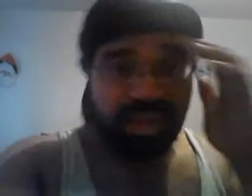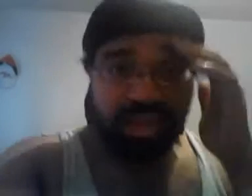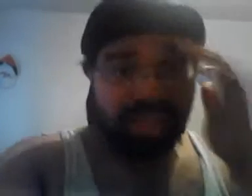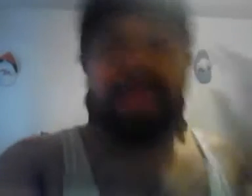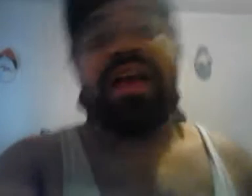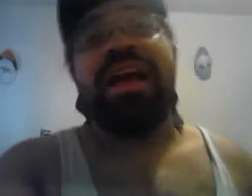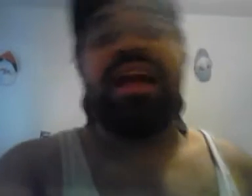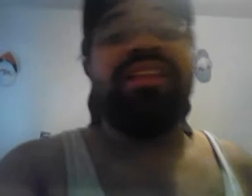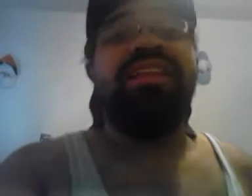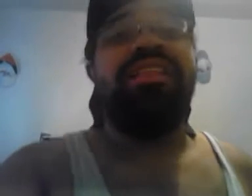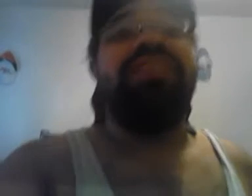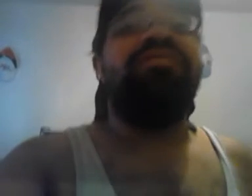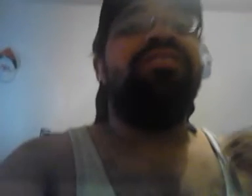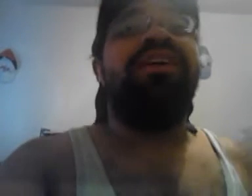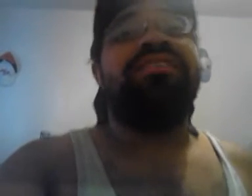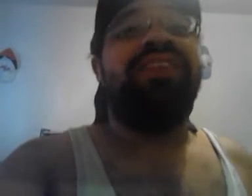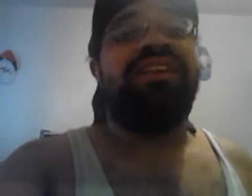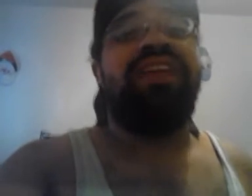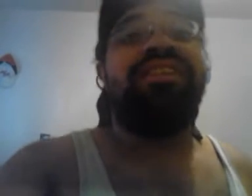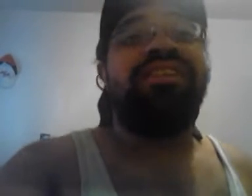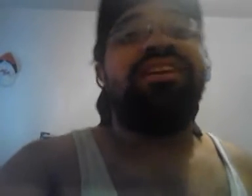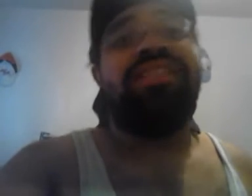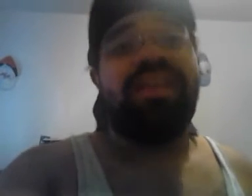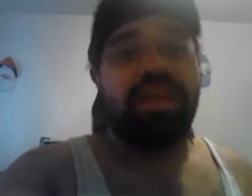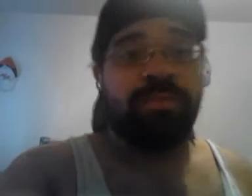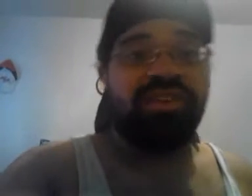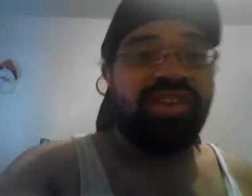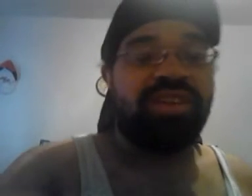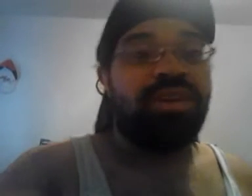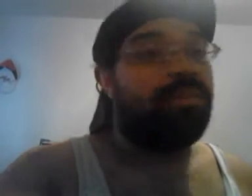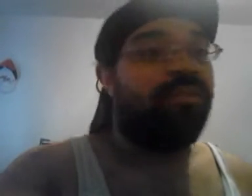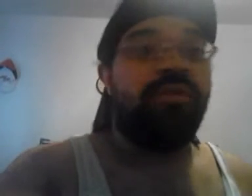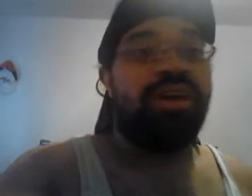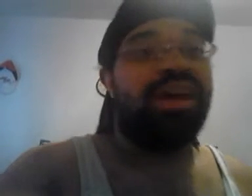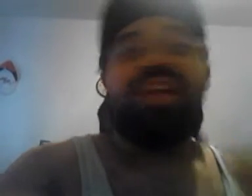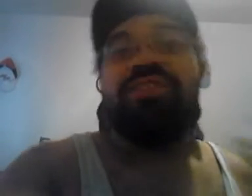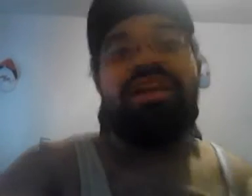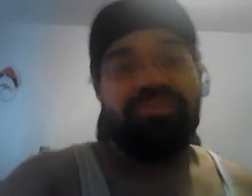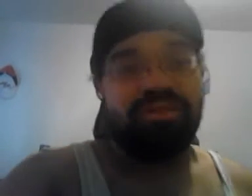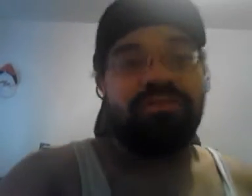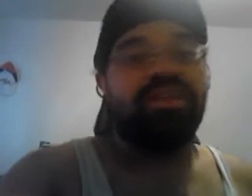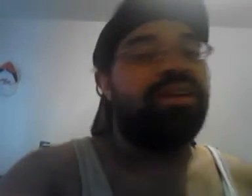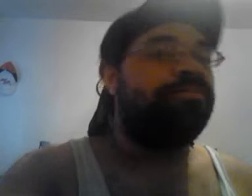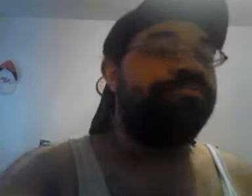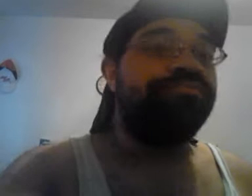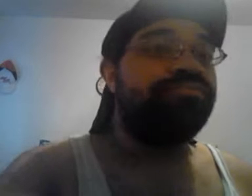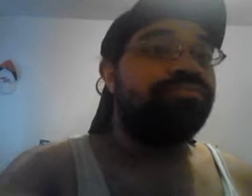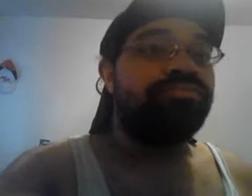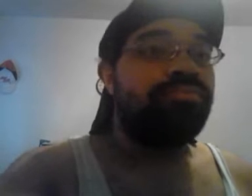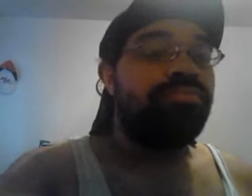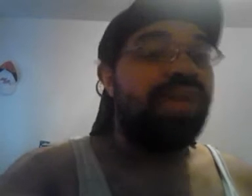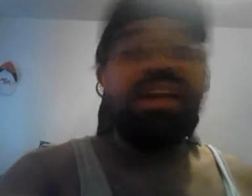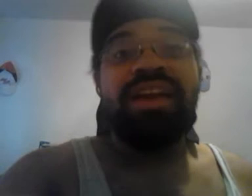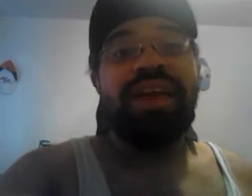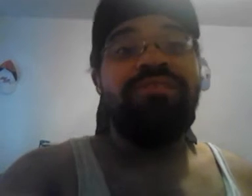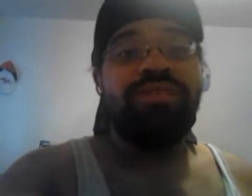man, I need, there are a lot of things I need to get that out of my chest, man, before I do this video. Have you now known